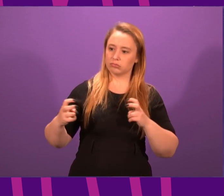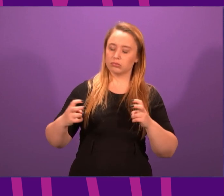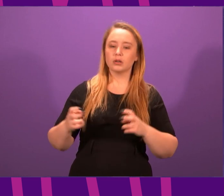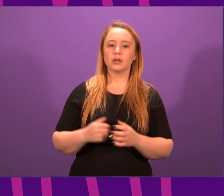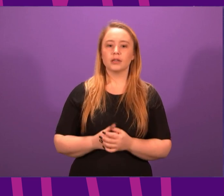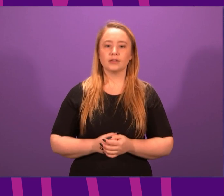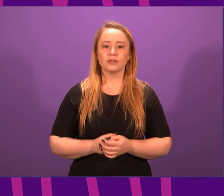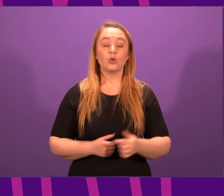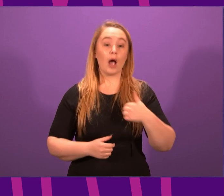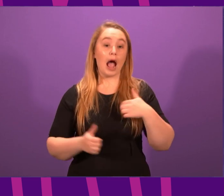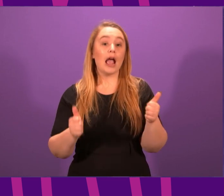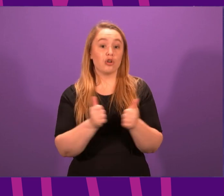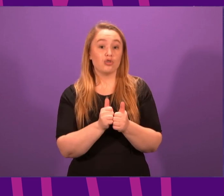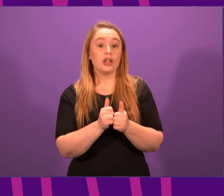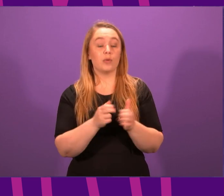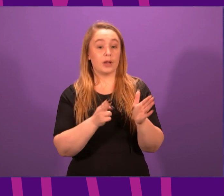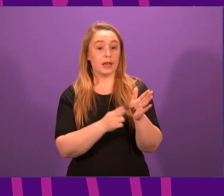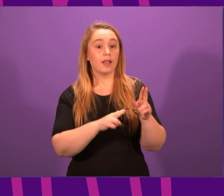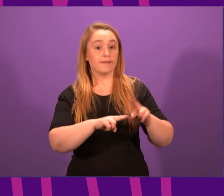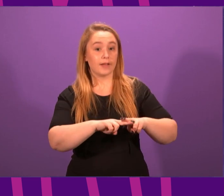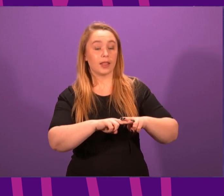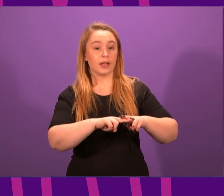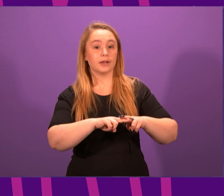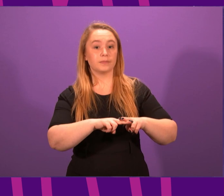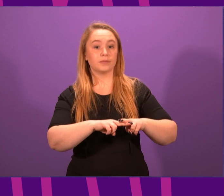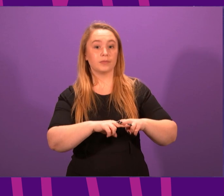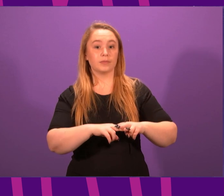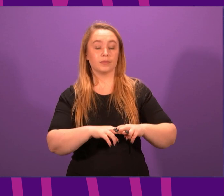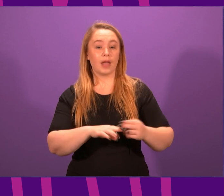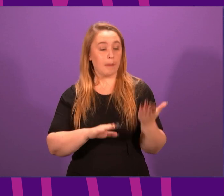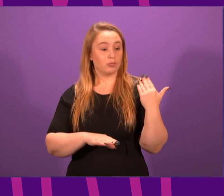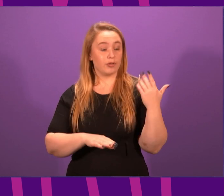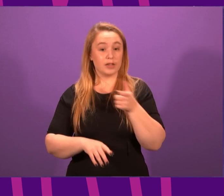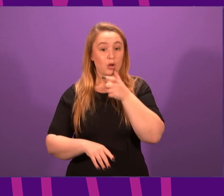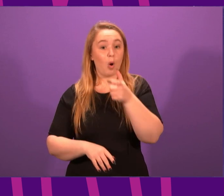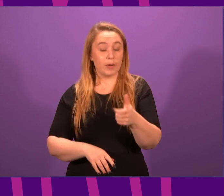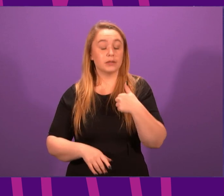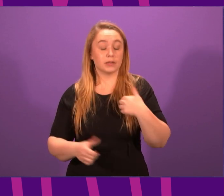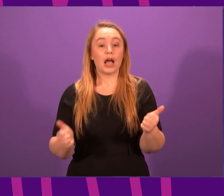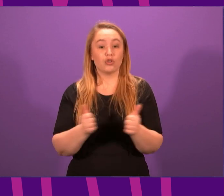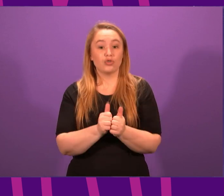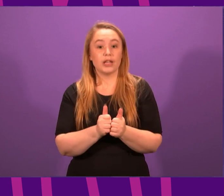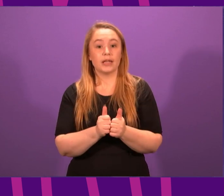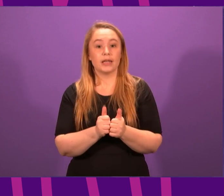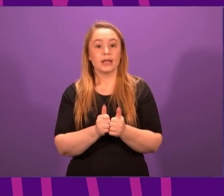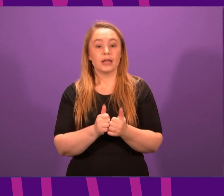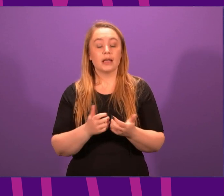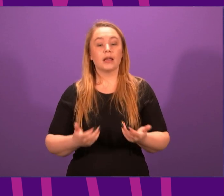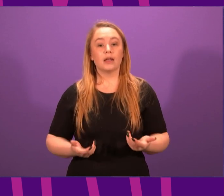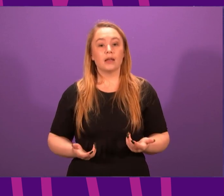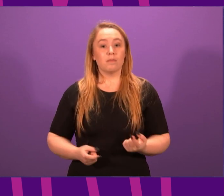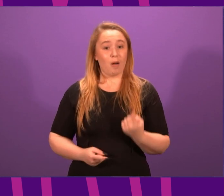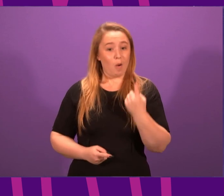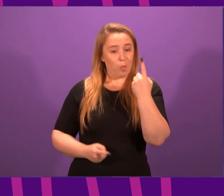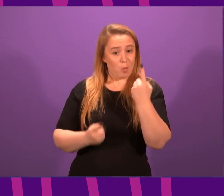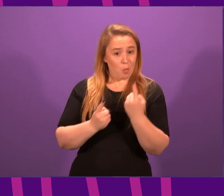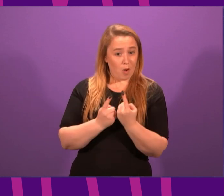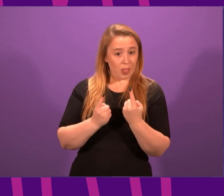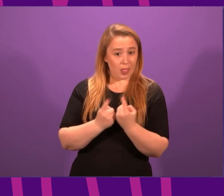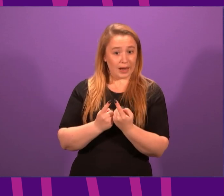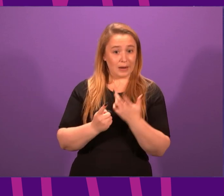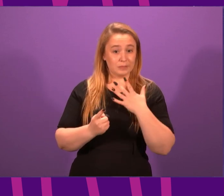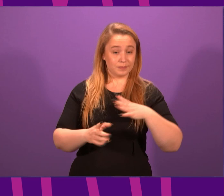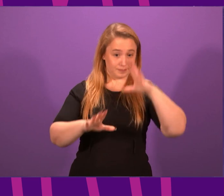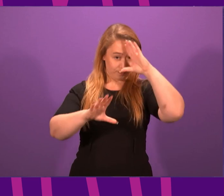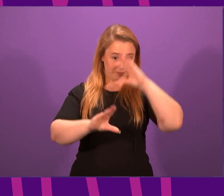with Neil Findlay and with the previous comment. The one caveat I would inject